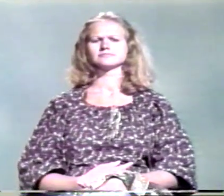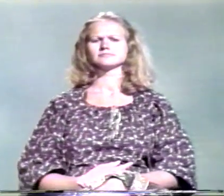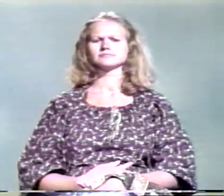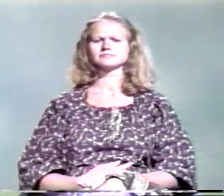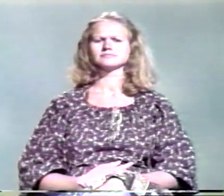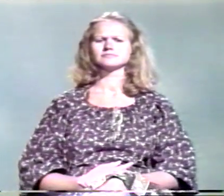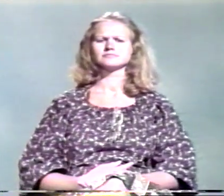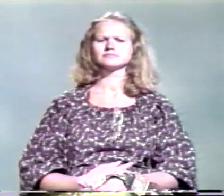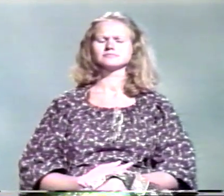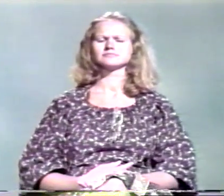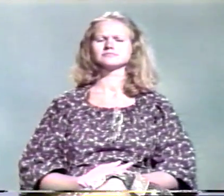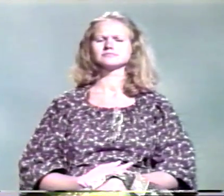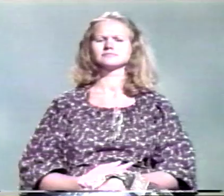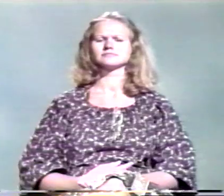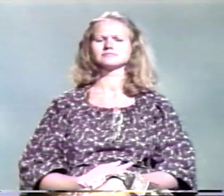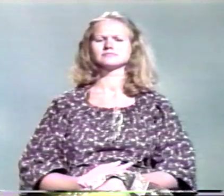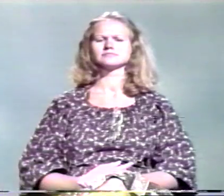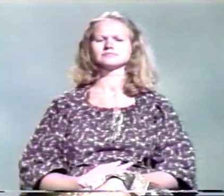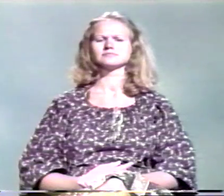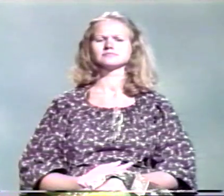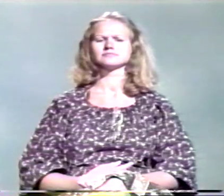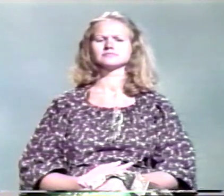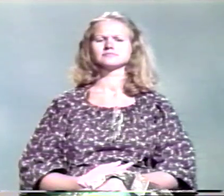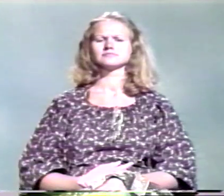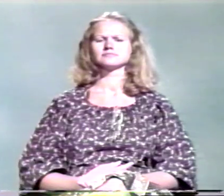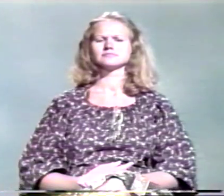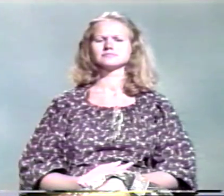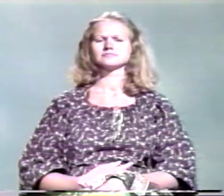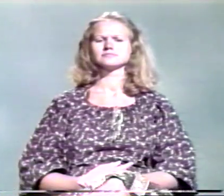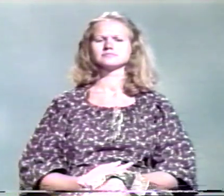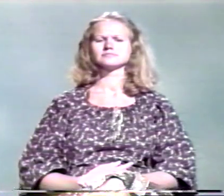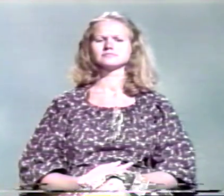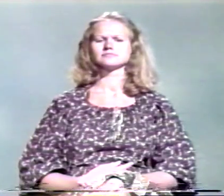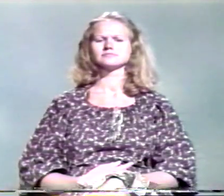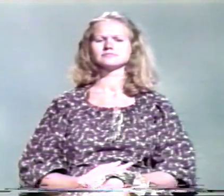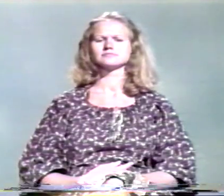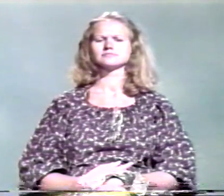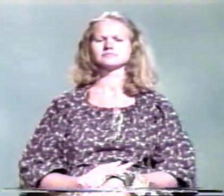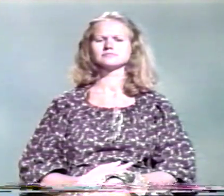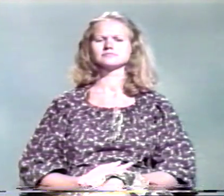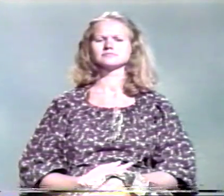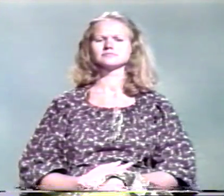That man had broad shoulders. In other words, he was a good-sized man. I was curious where he was.